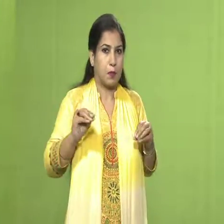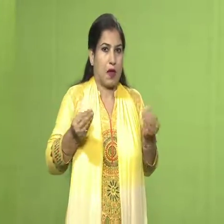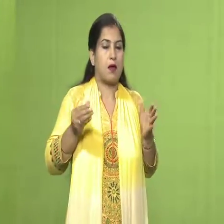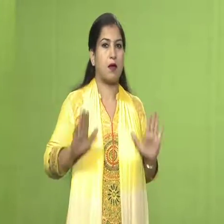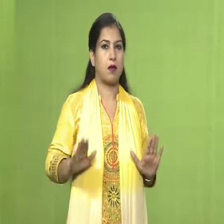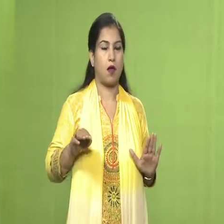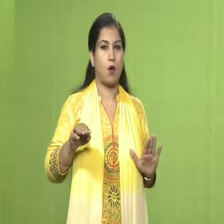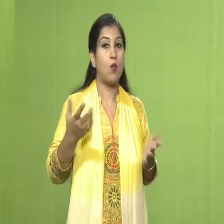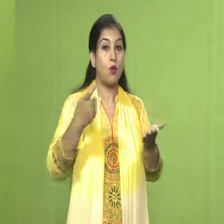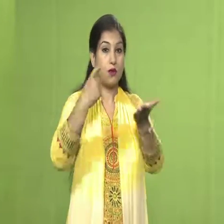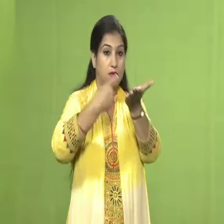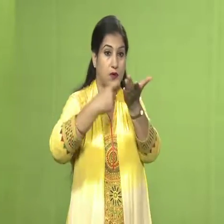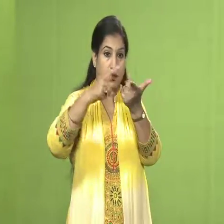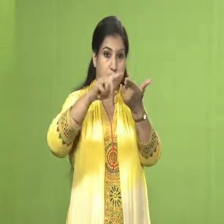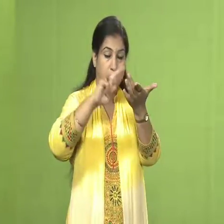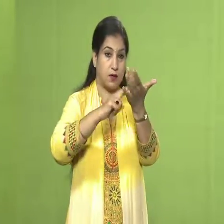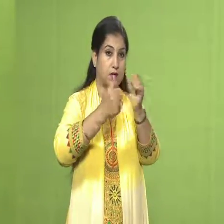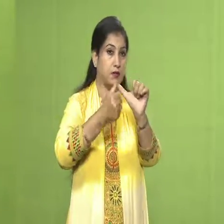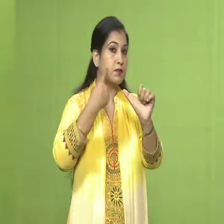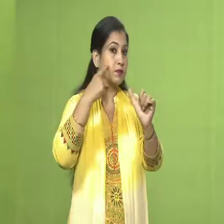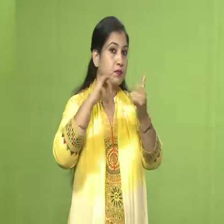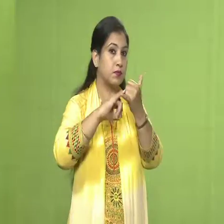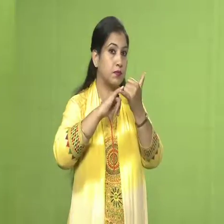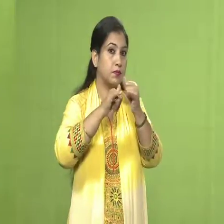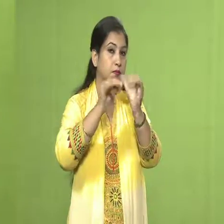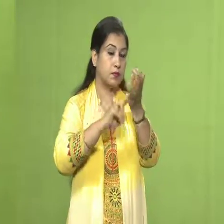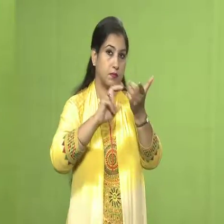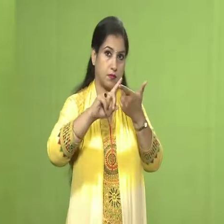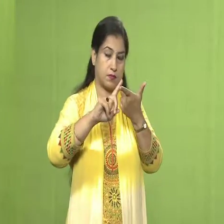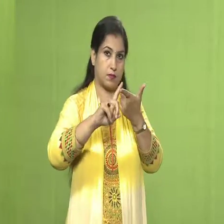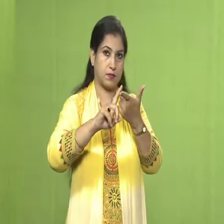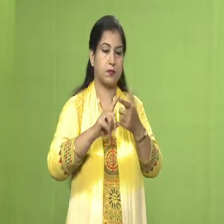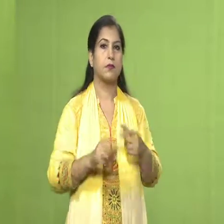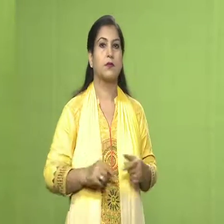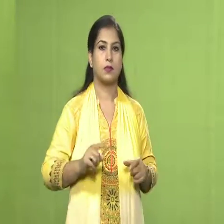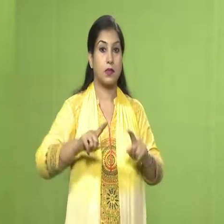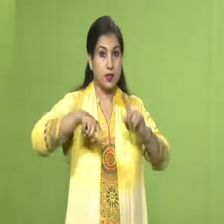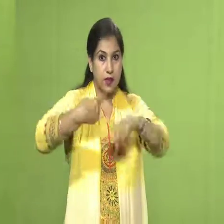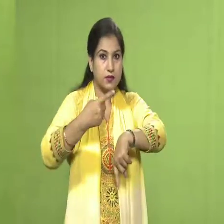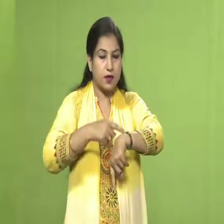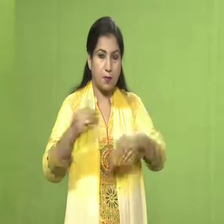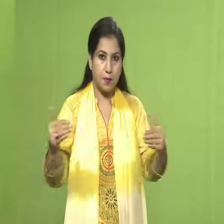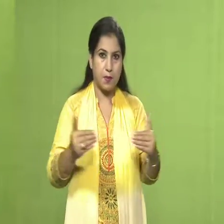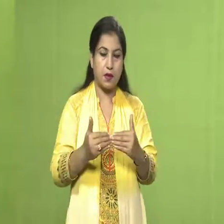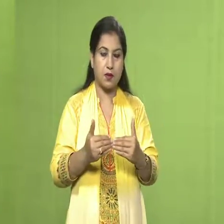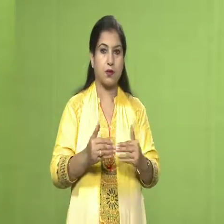is clear now. Take care till we meet next time. If you have any